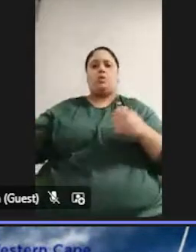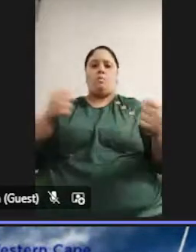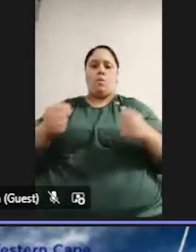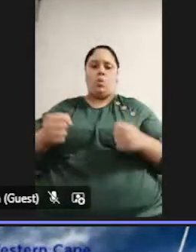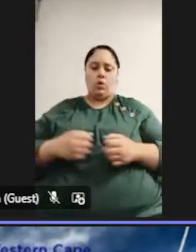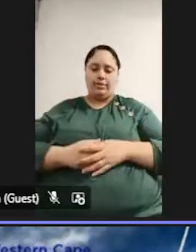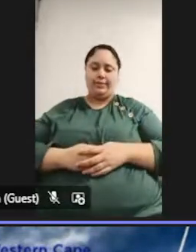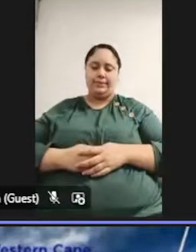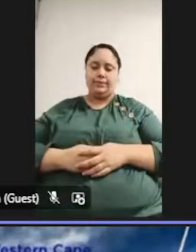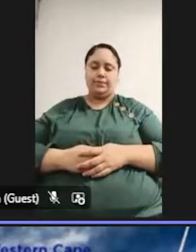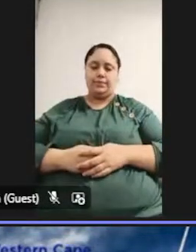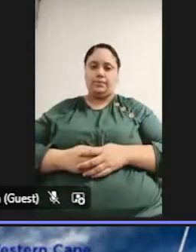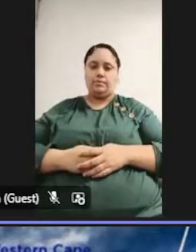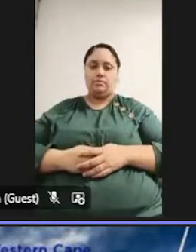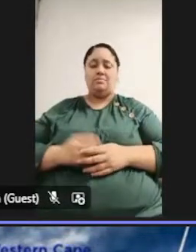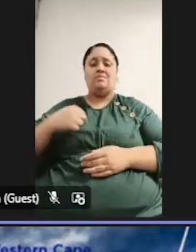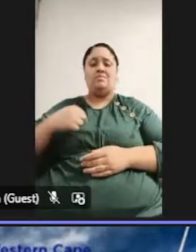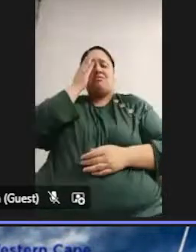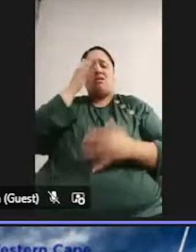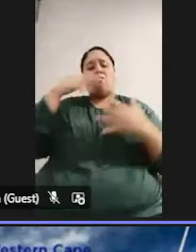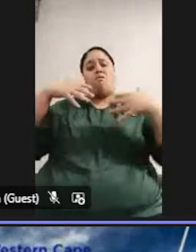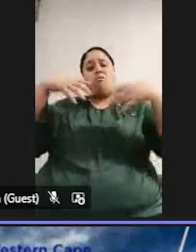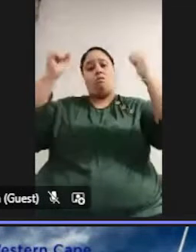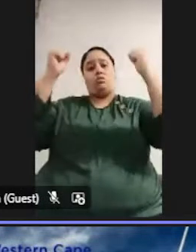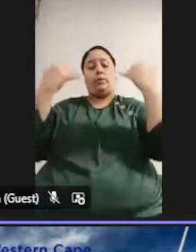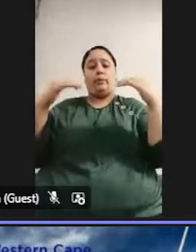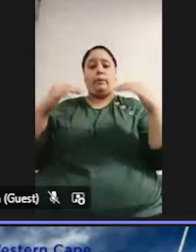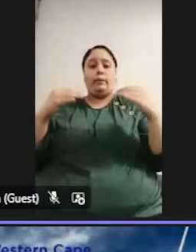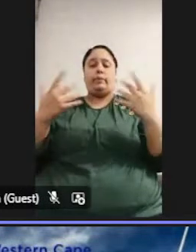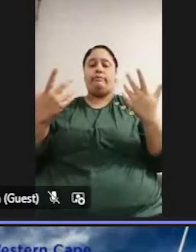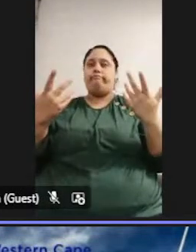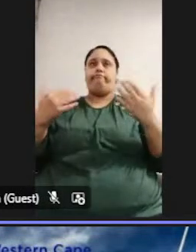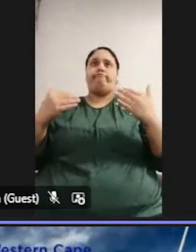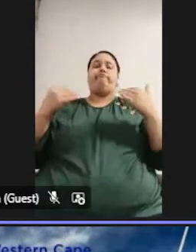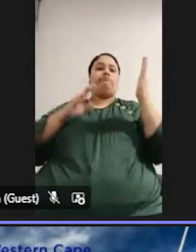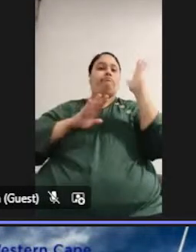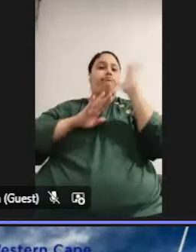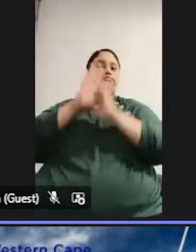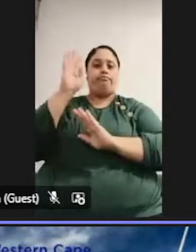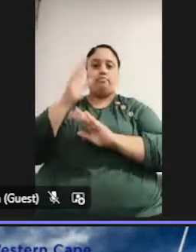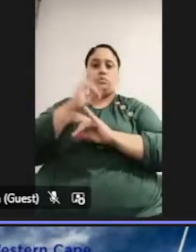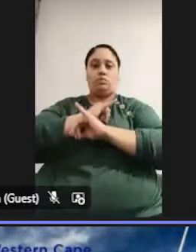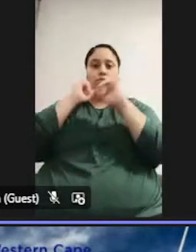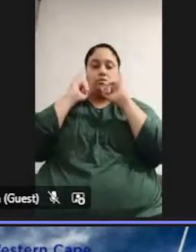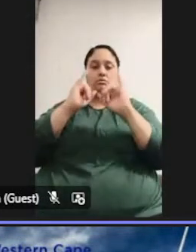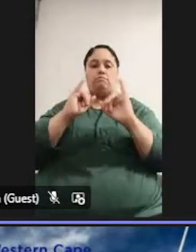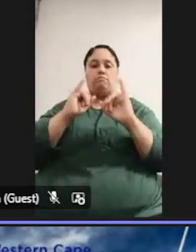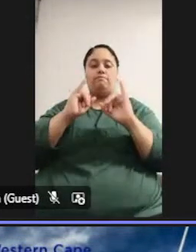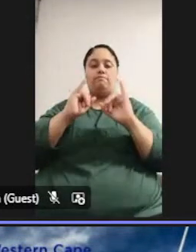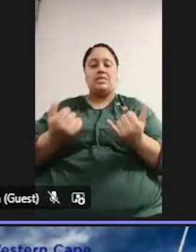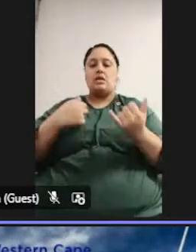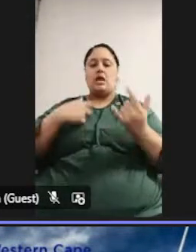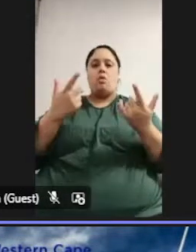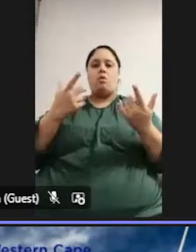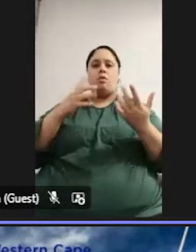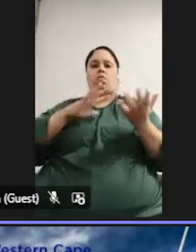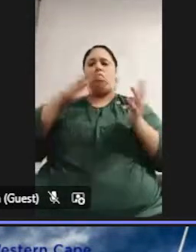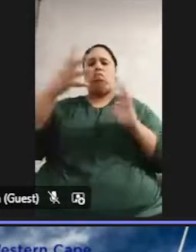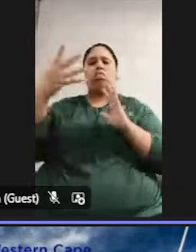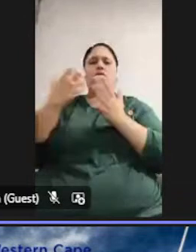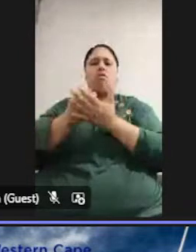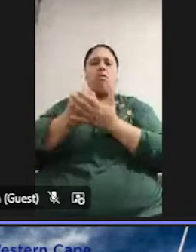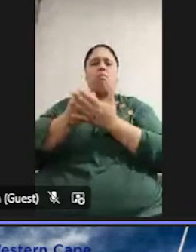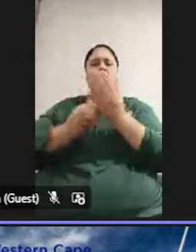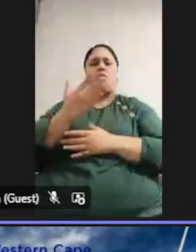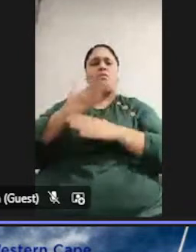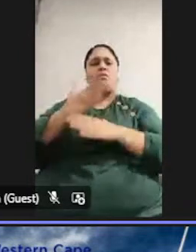So we know that load shedding has reached unprecedented levels, and this, of course, compromises economic growth and job creation at